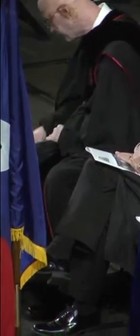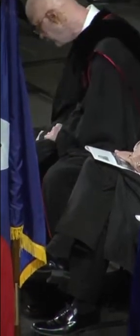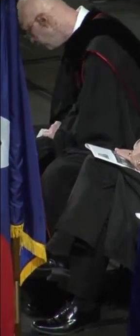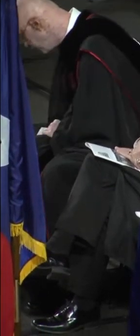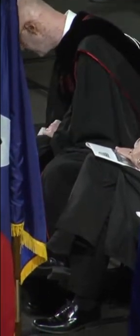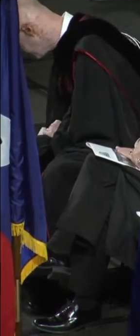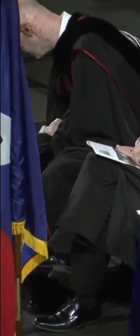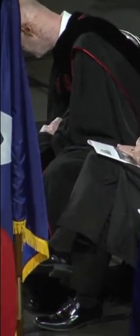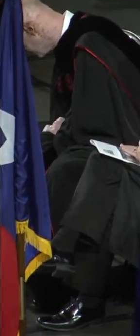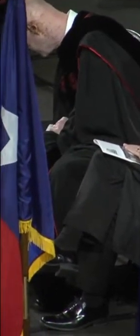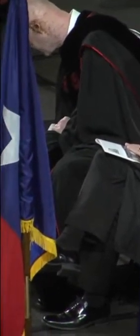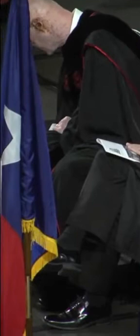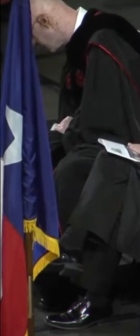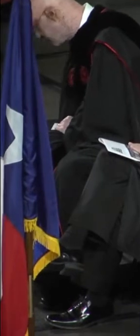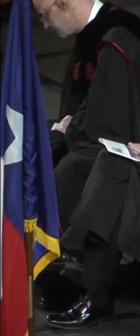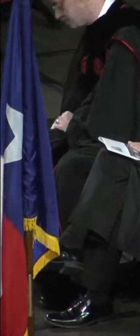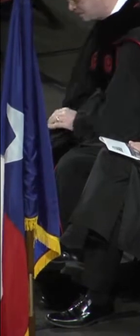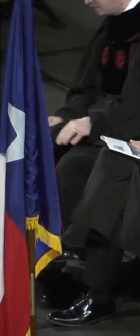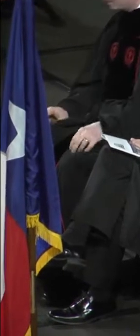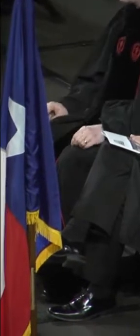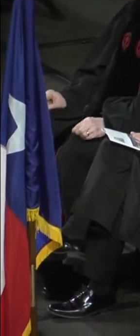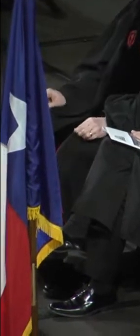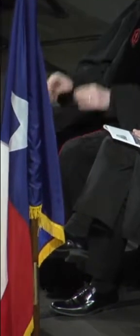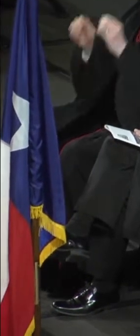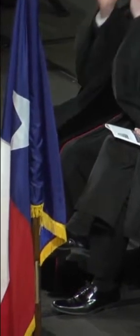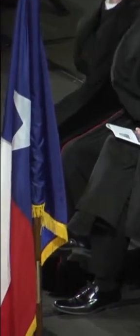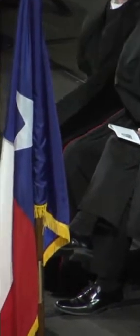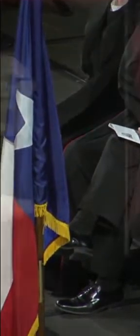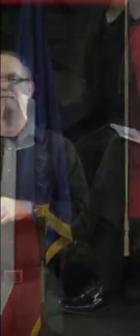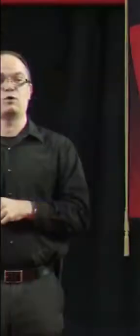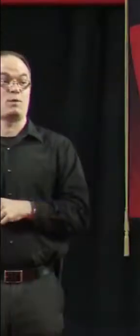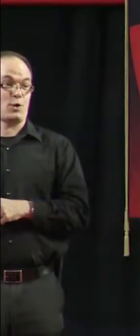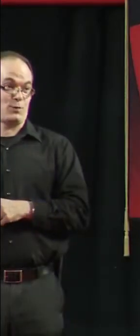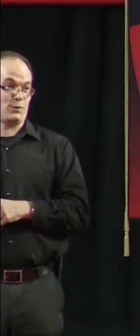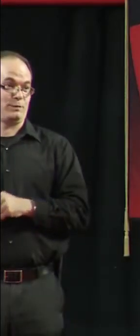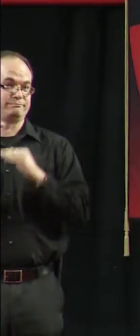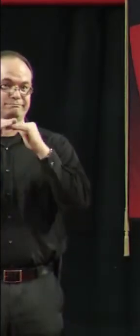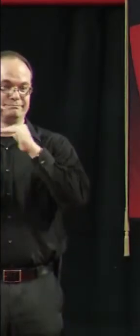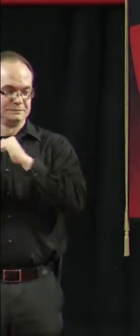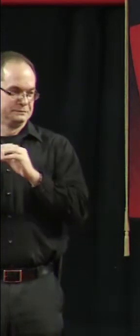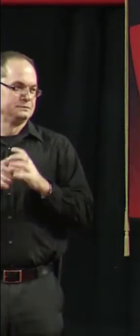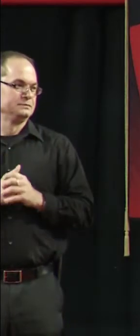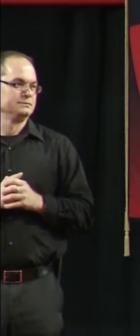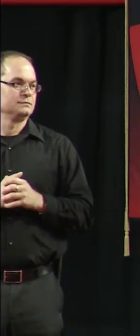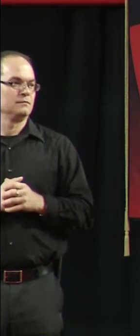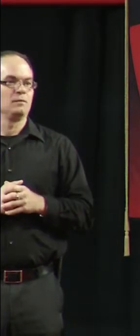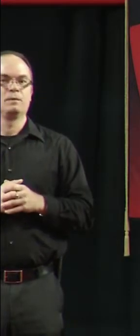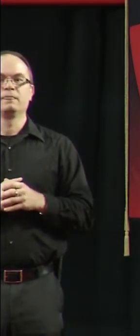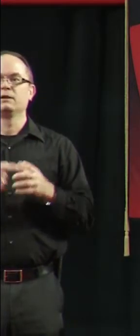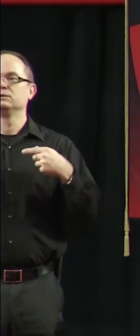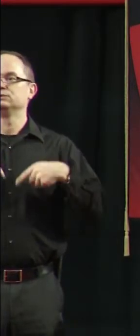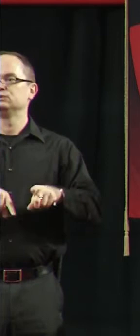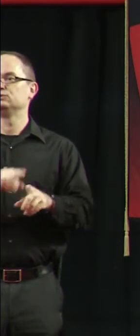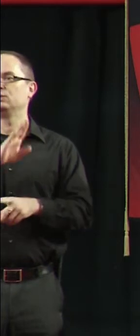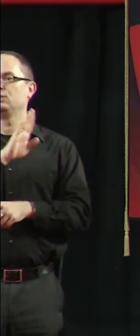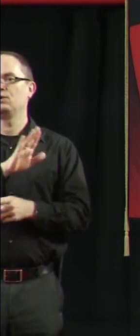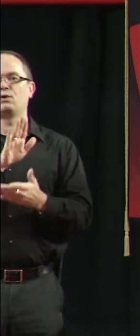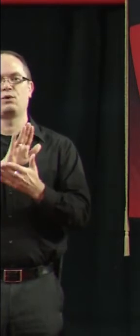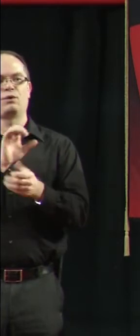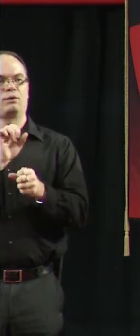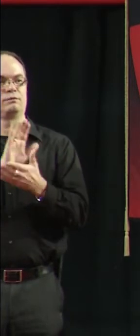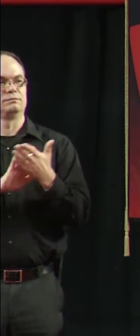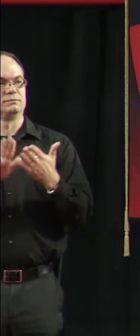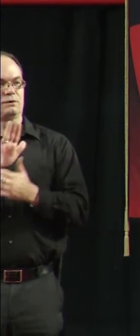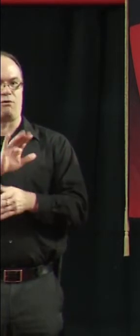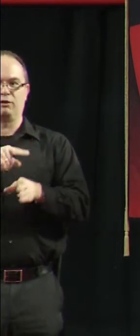from Lamar University for maintaining a cumulative GPA of 4.0. Throughout her college career,